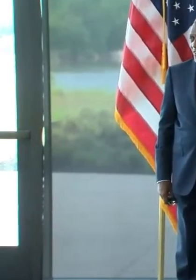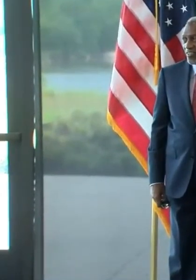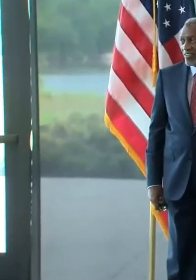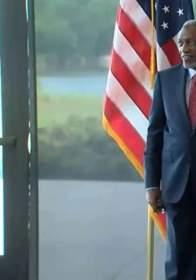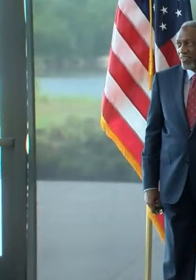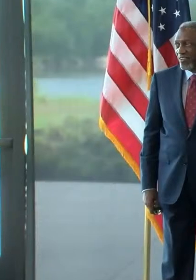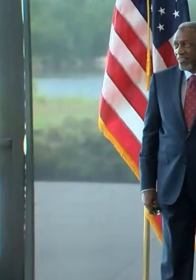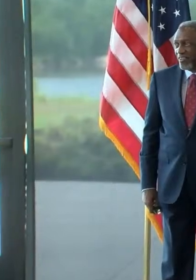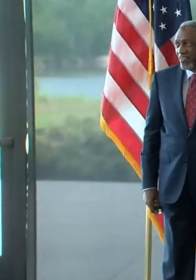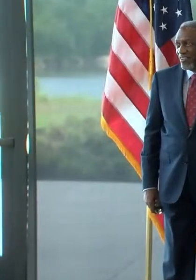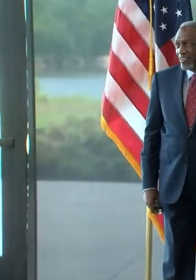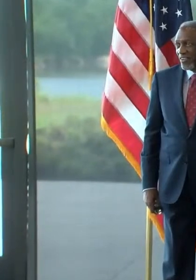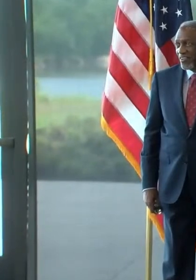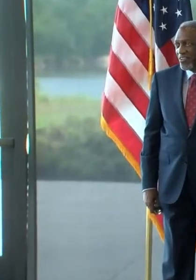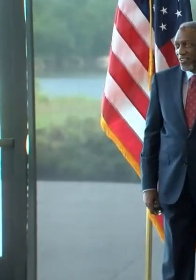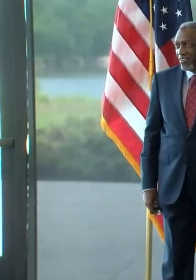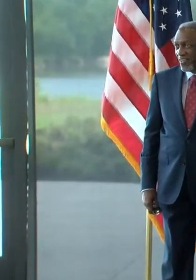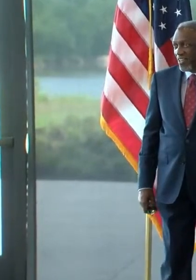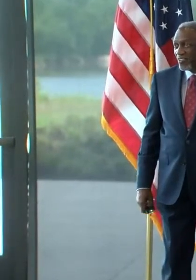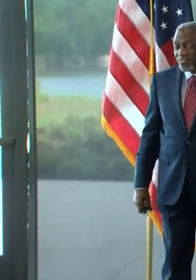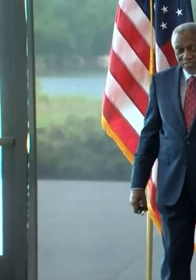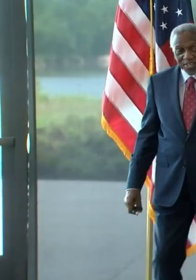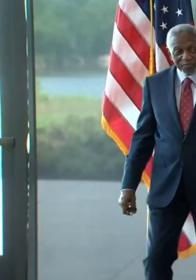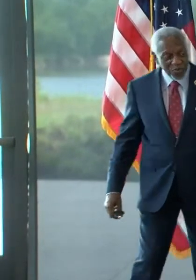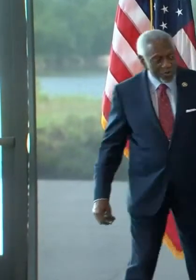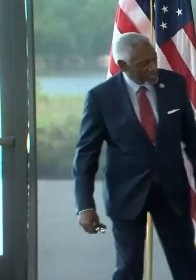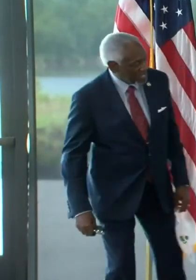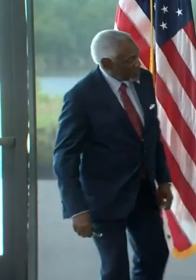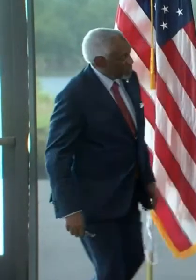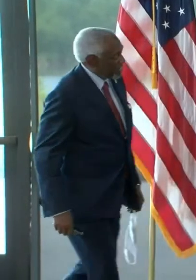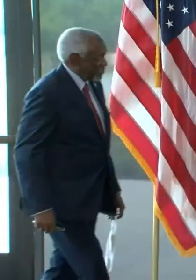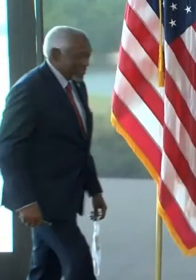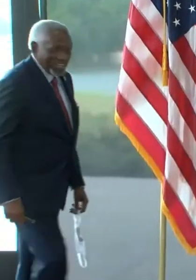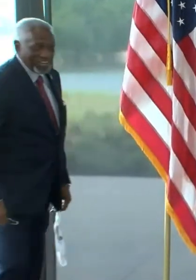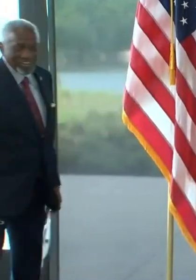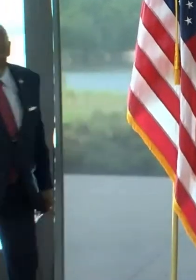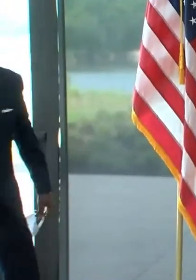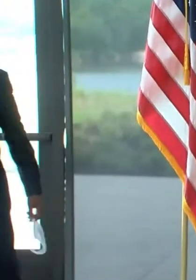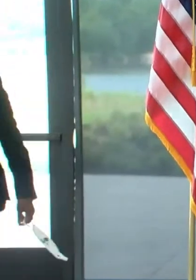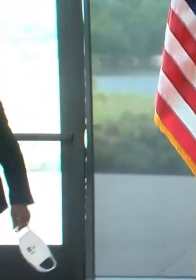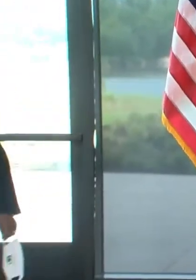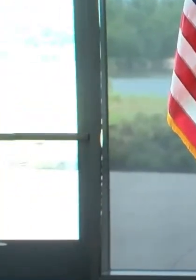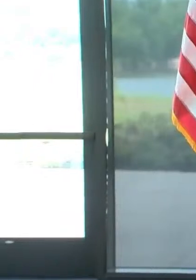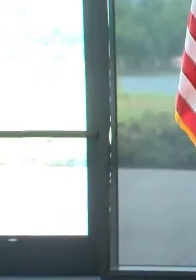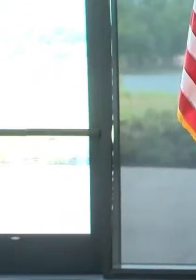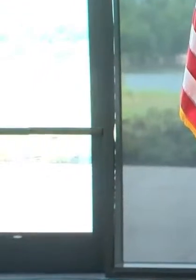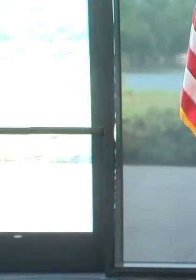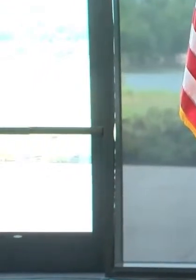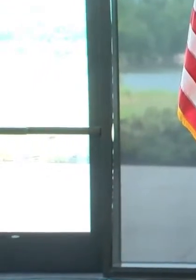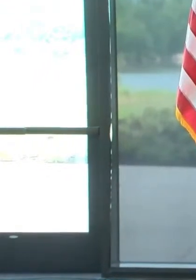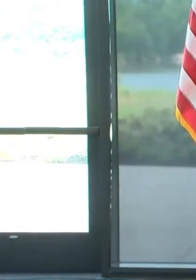Or at least maybe he's about to speak. Maybe he's going to take a photo. Thank you very much again. Appreciate you. Okay, here we go.